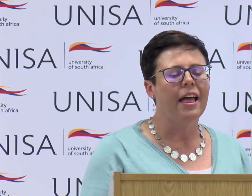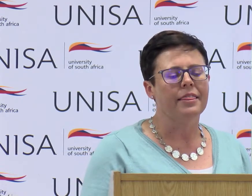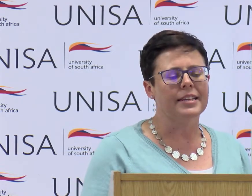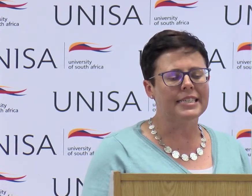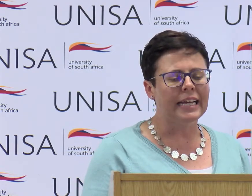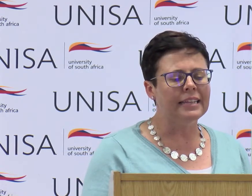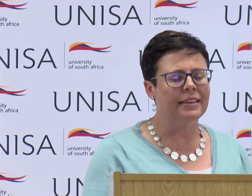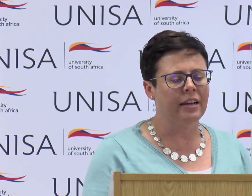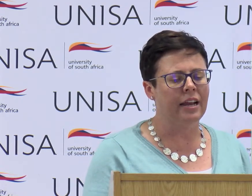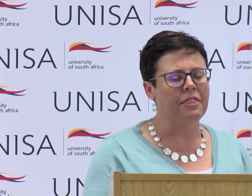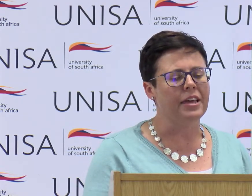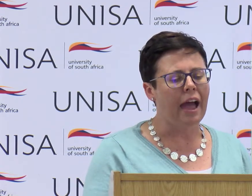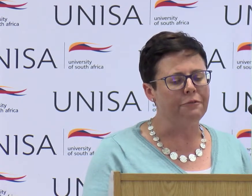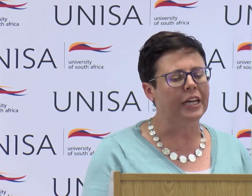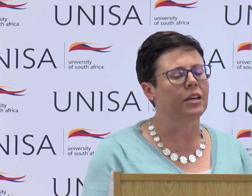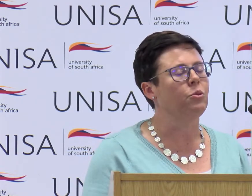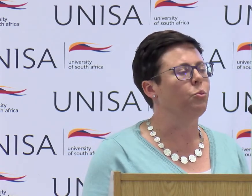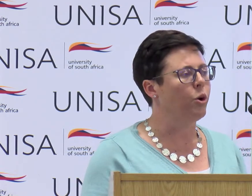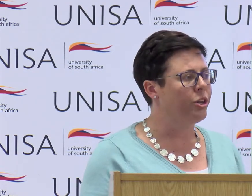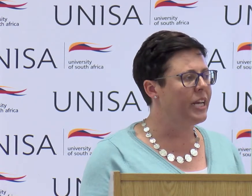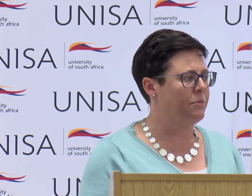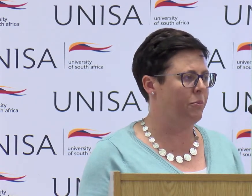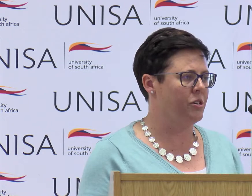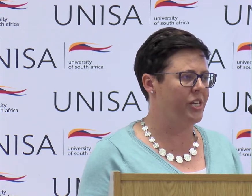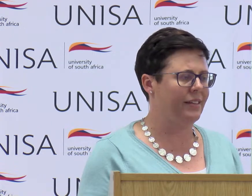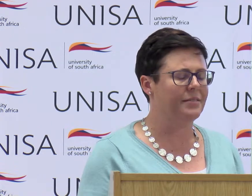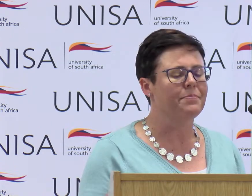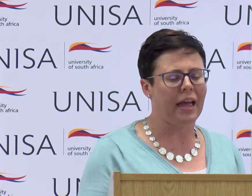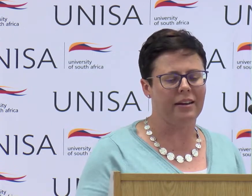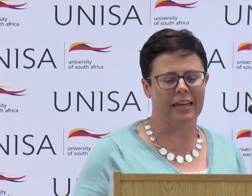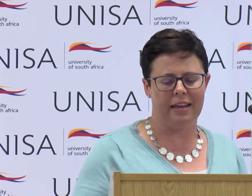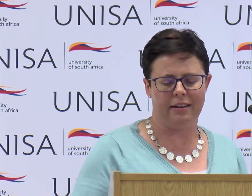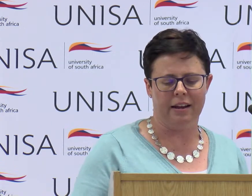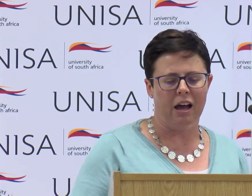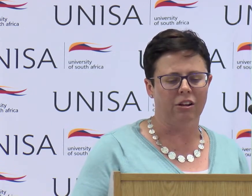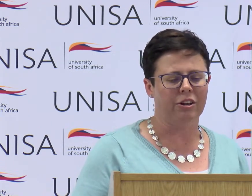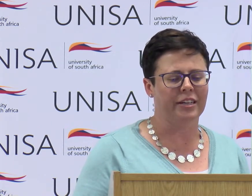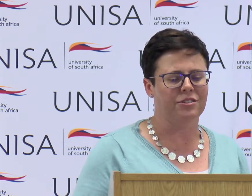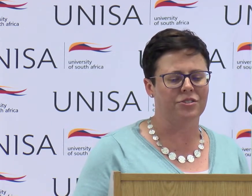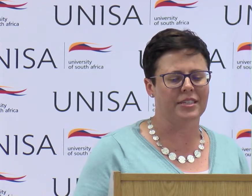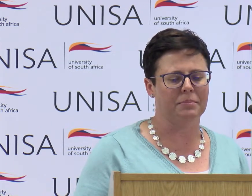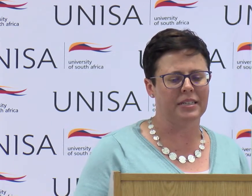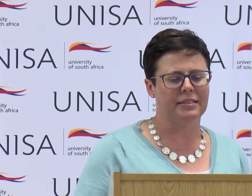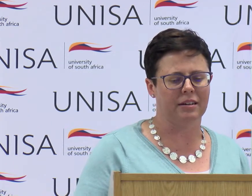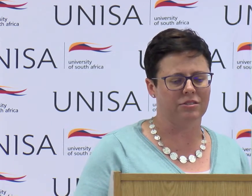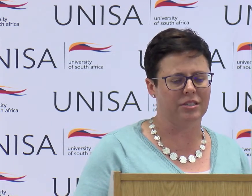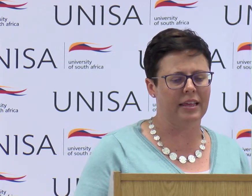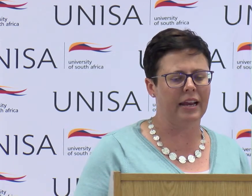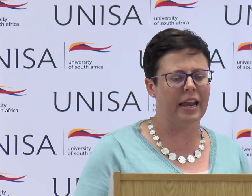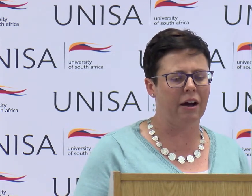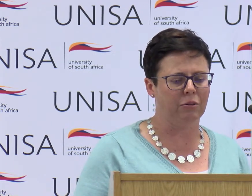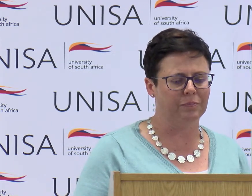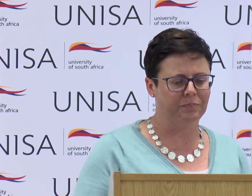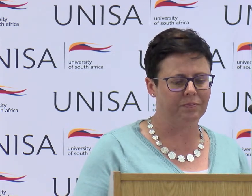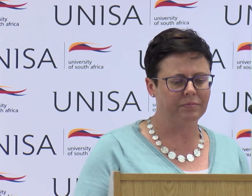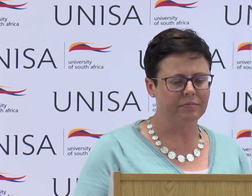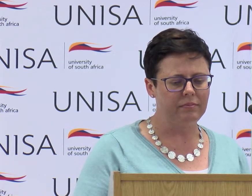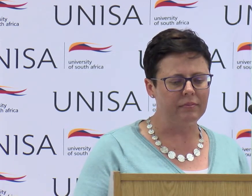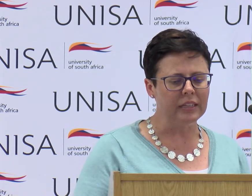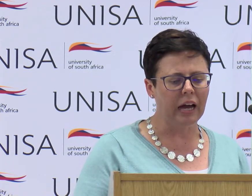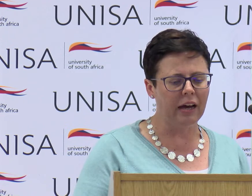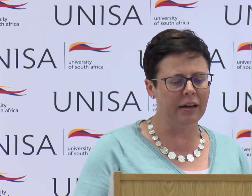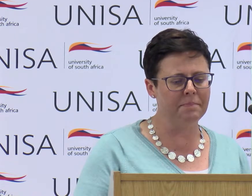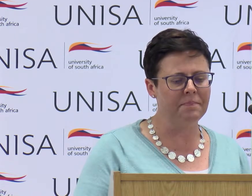entails. The second then, the African WordNet Project, and again, I'll go into some details there now.